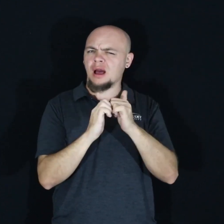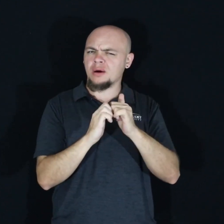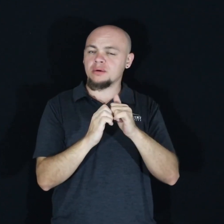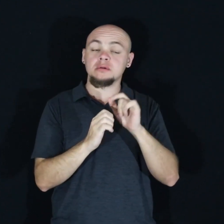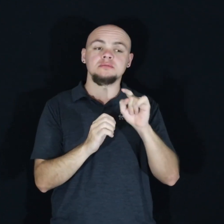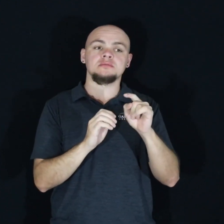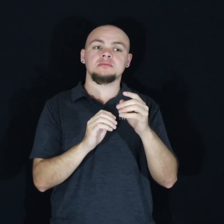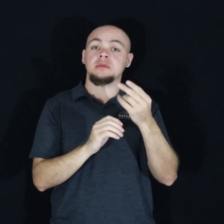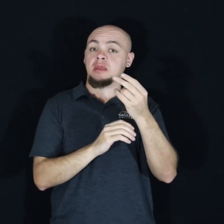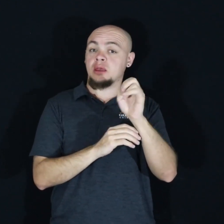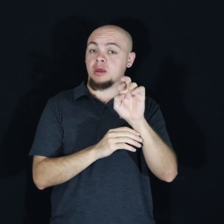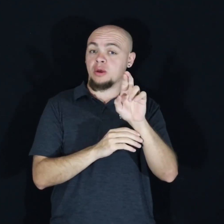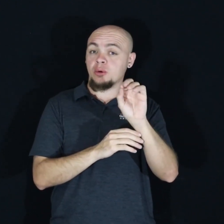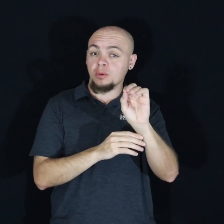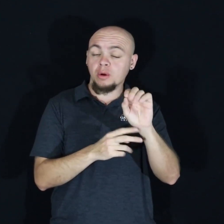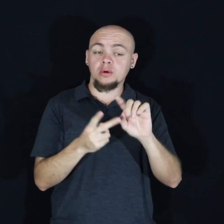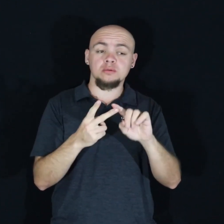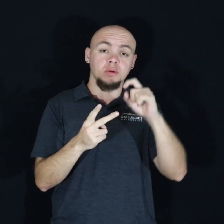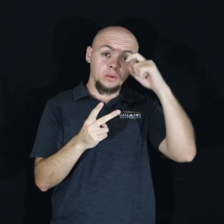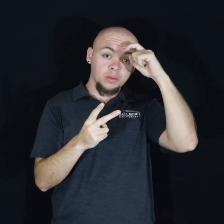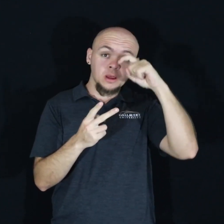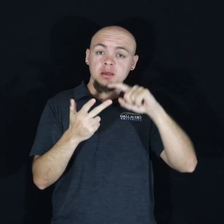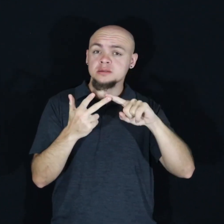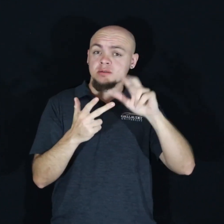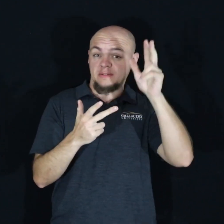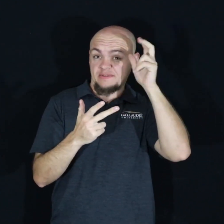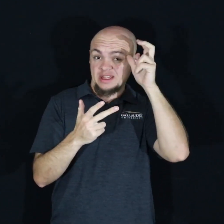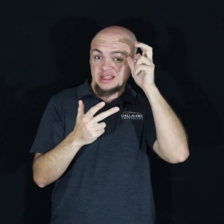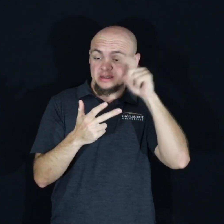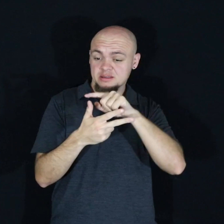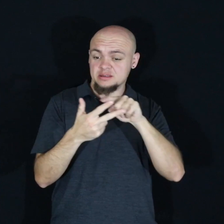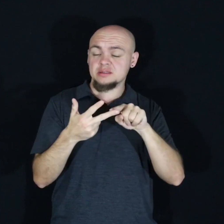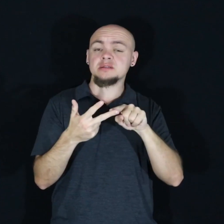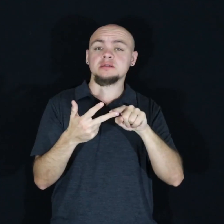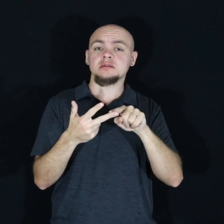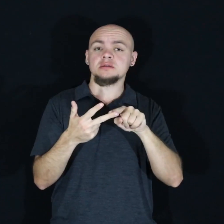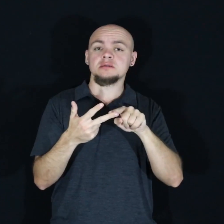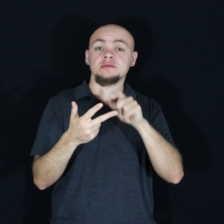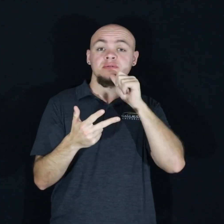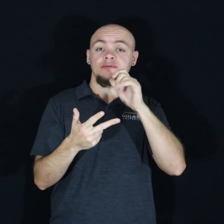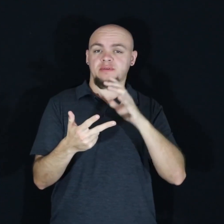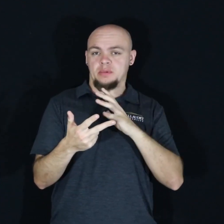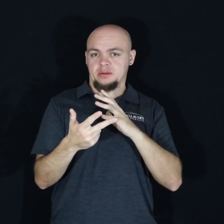and wise and even villainous characters are female.